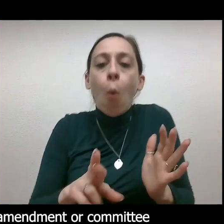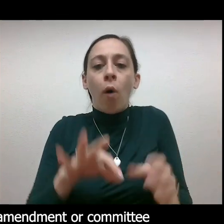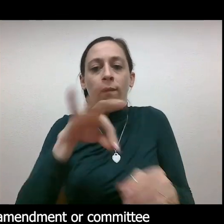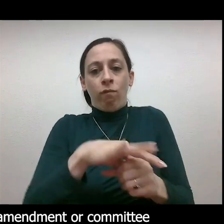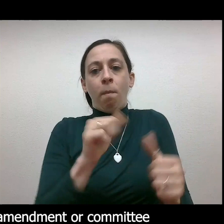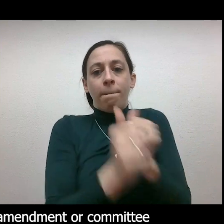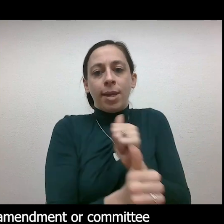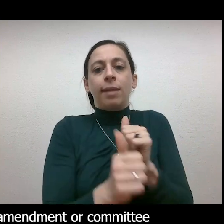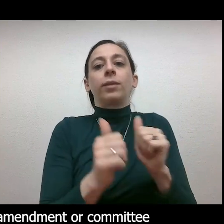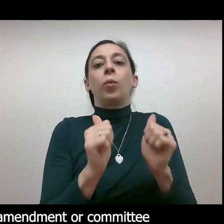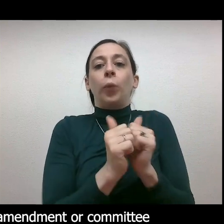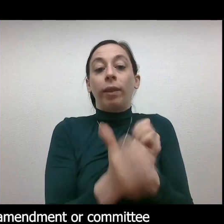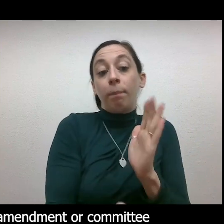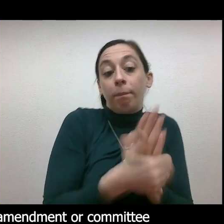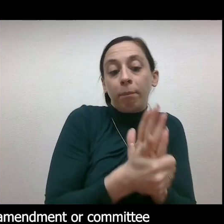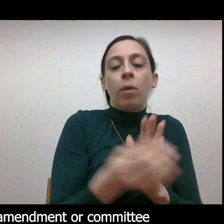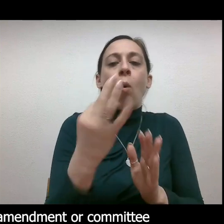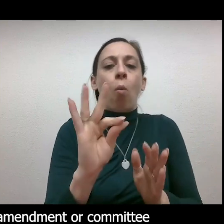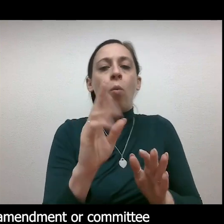or committee substitute.